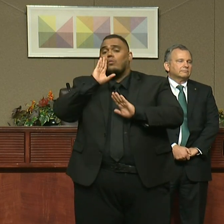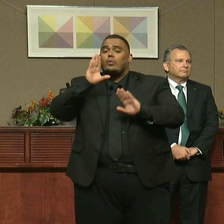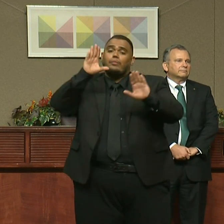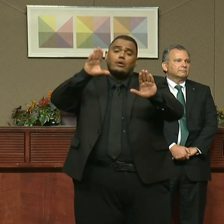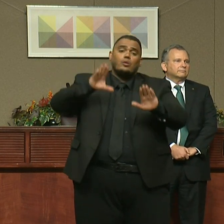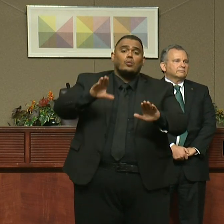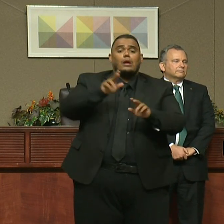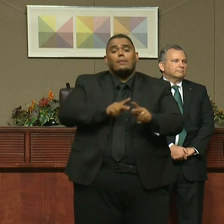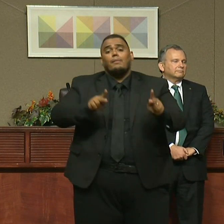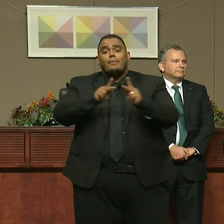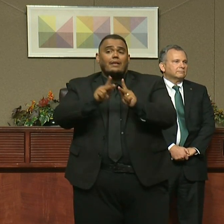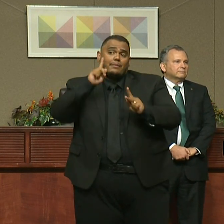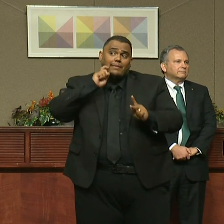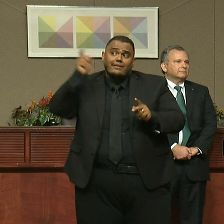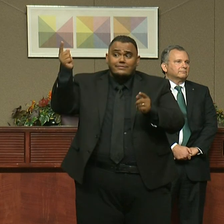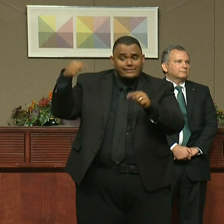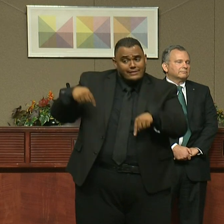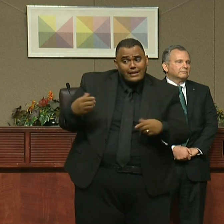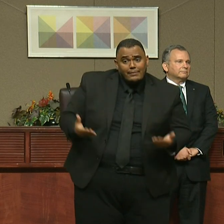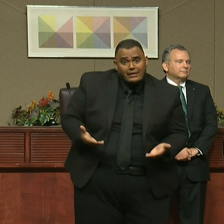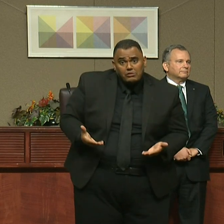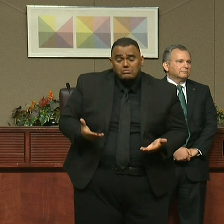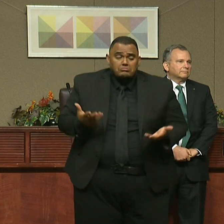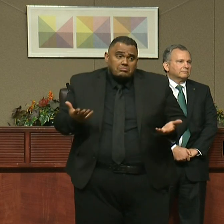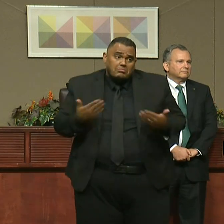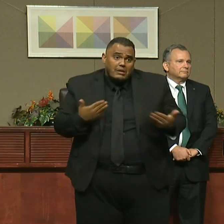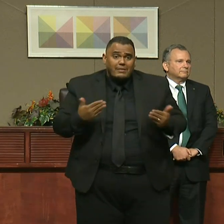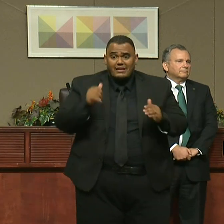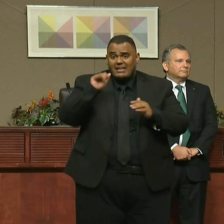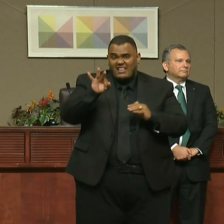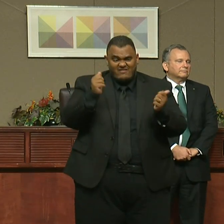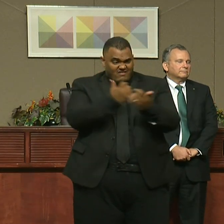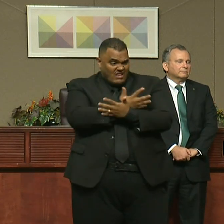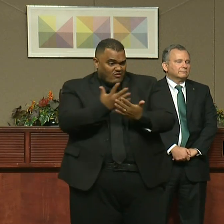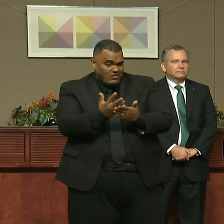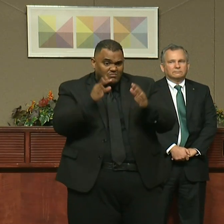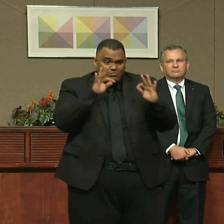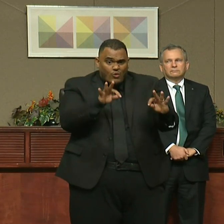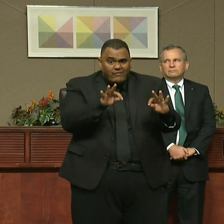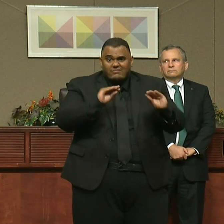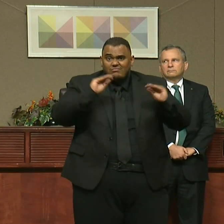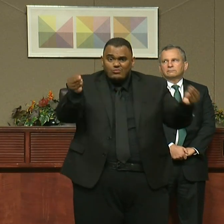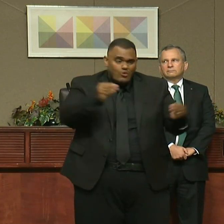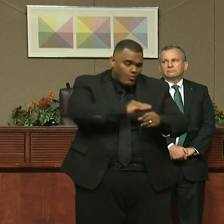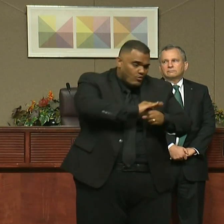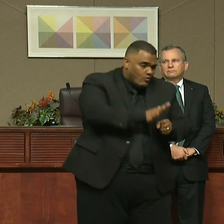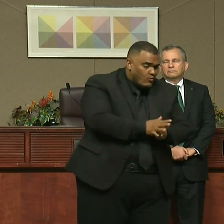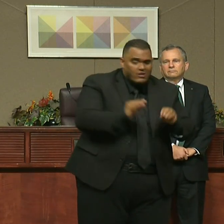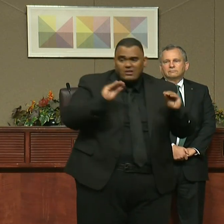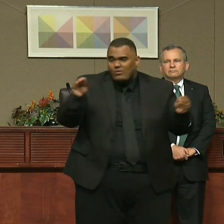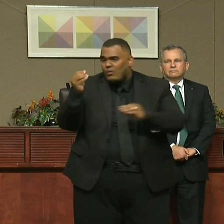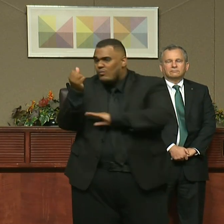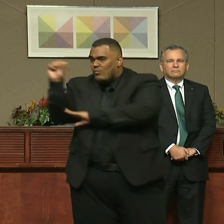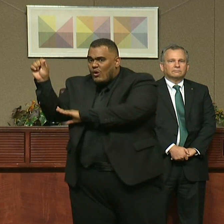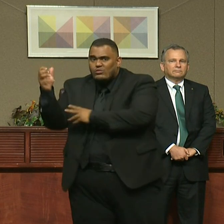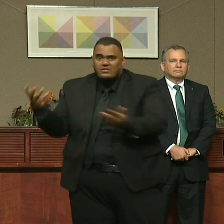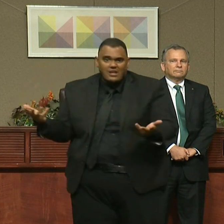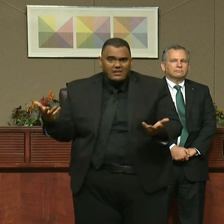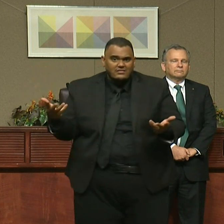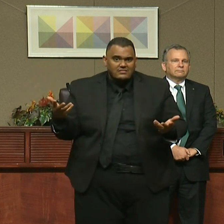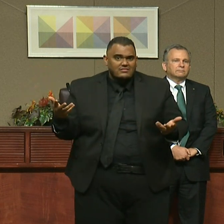under ideal circumstances, perhaps he's right, but again, we will be doing so in a period of dealing with a